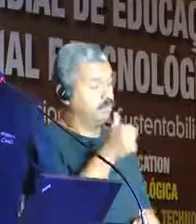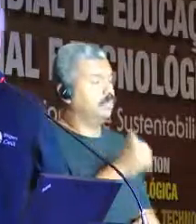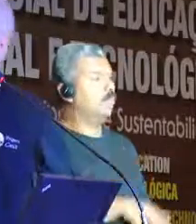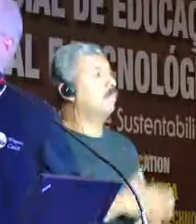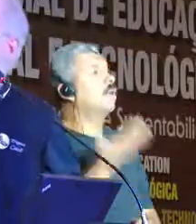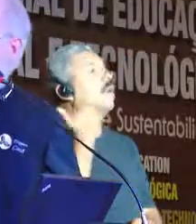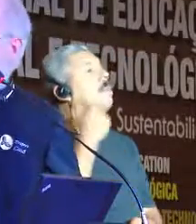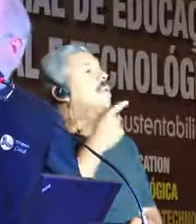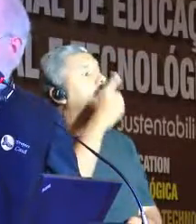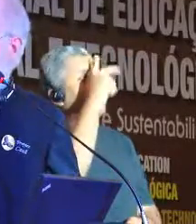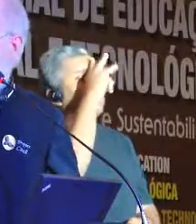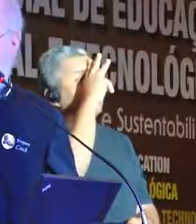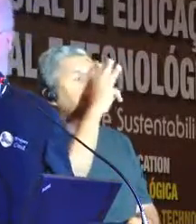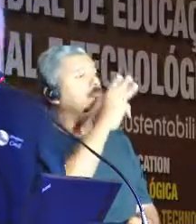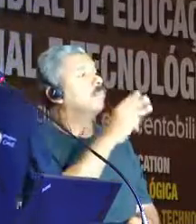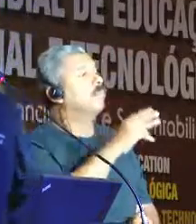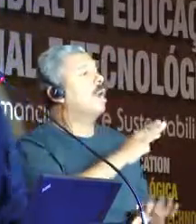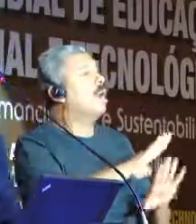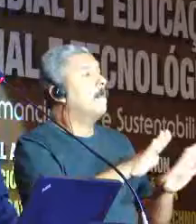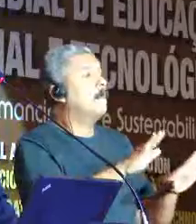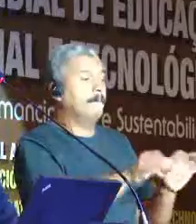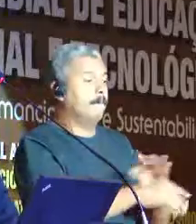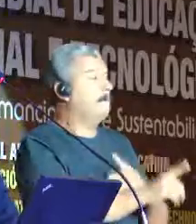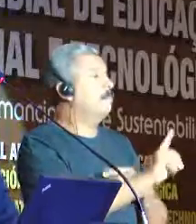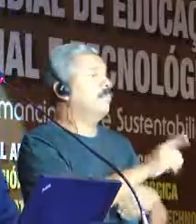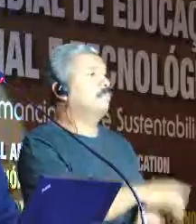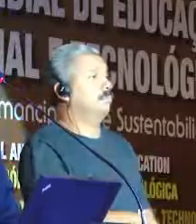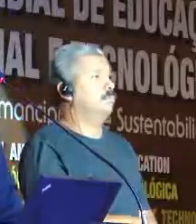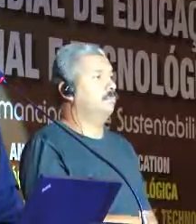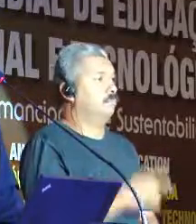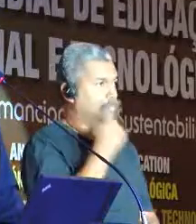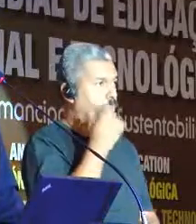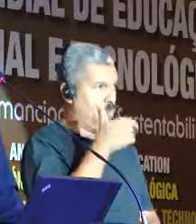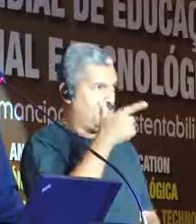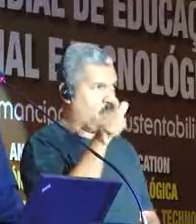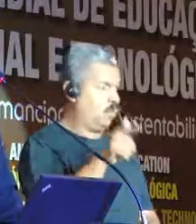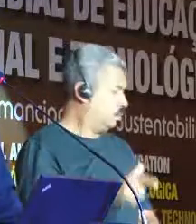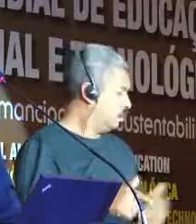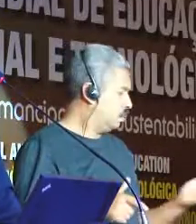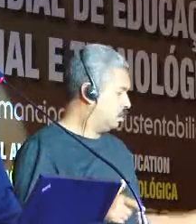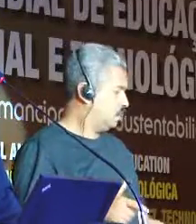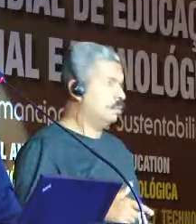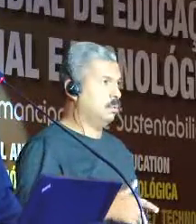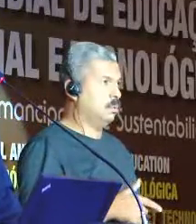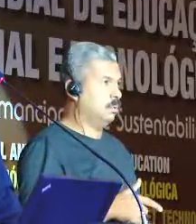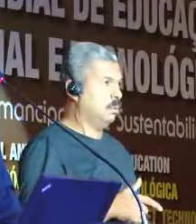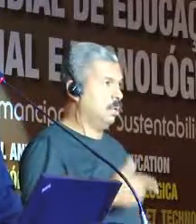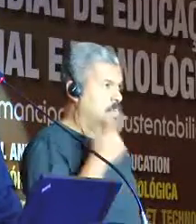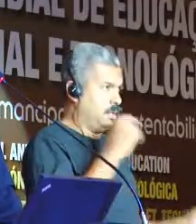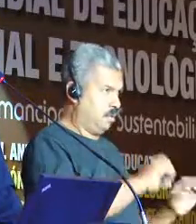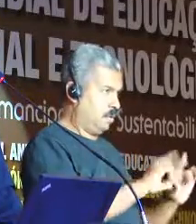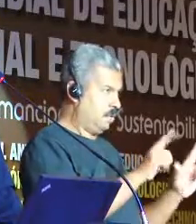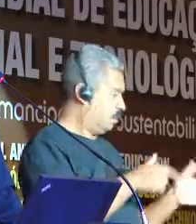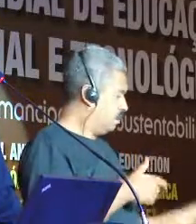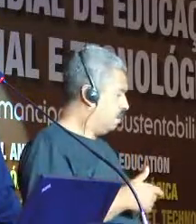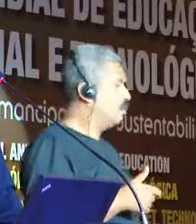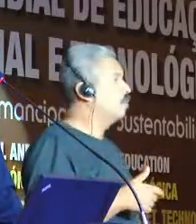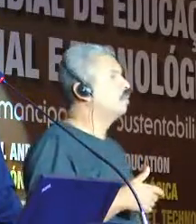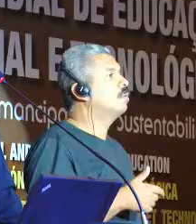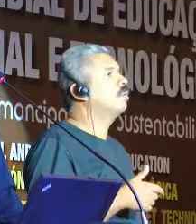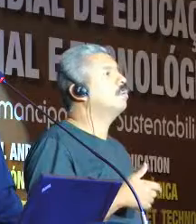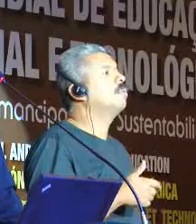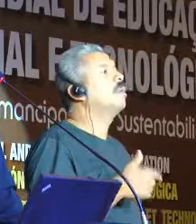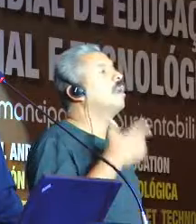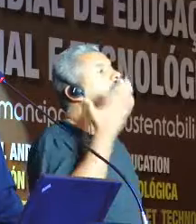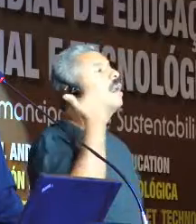The person in the lower left-hand corner lived in a very, very poor suburb of South